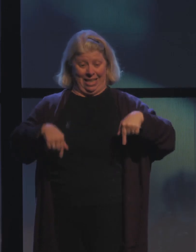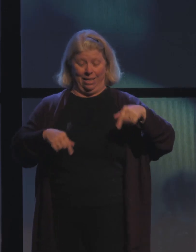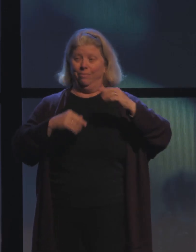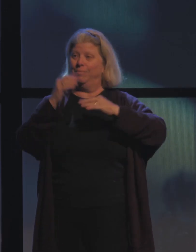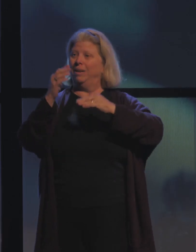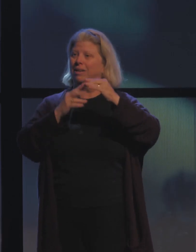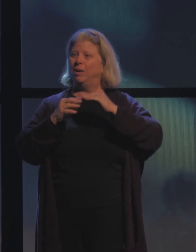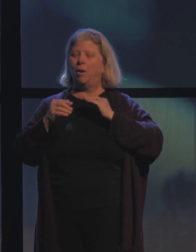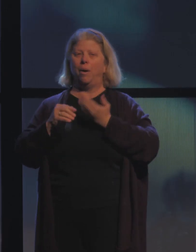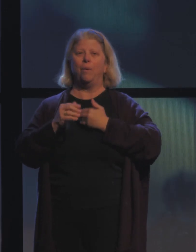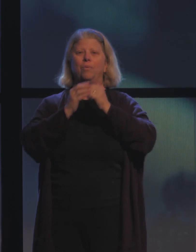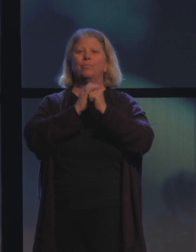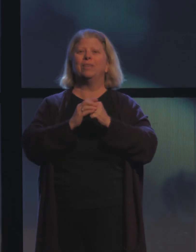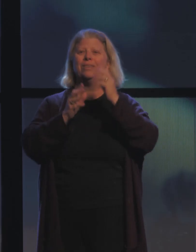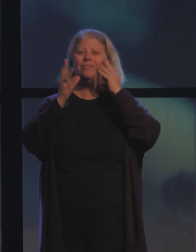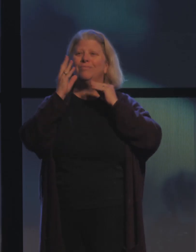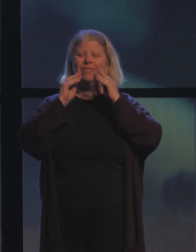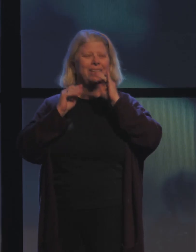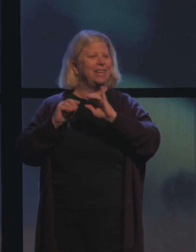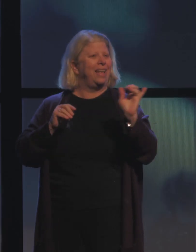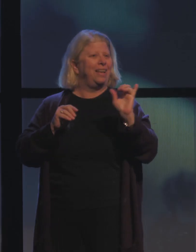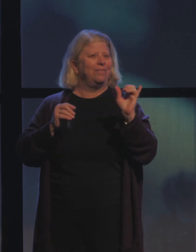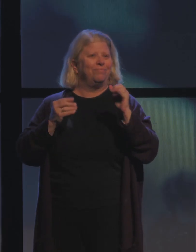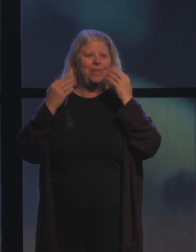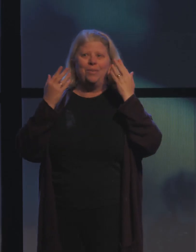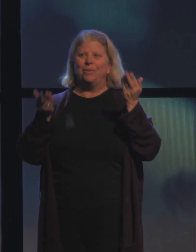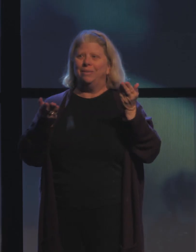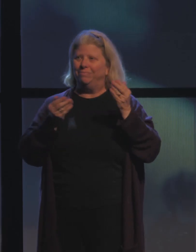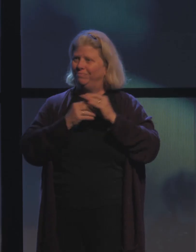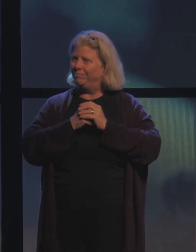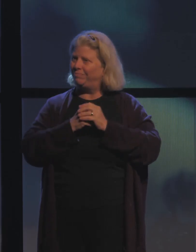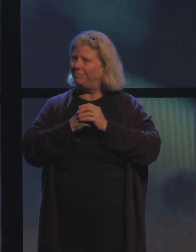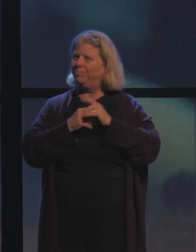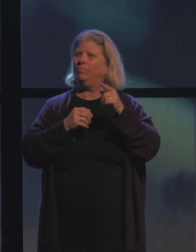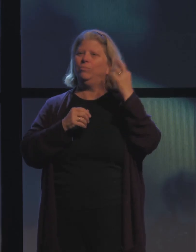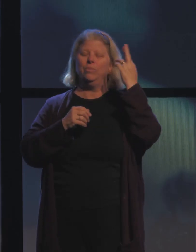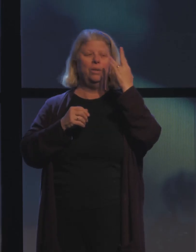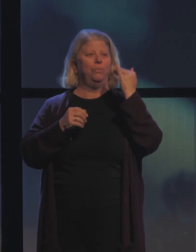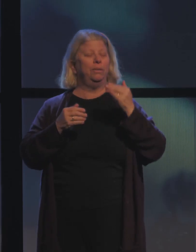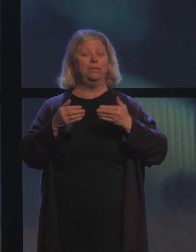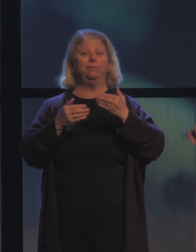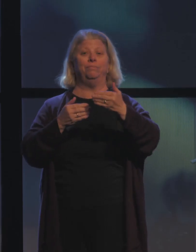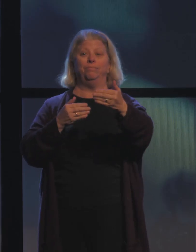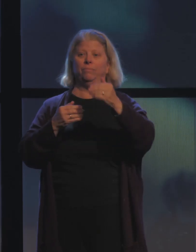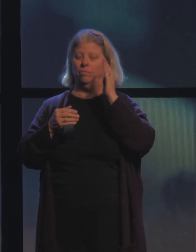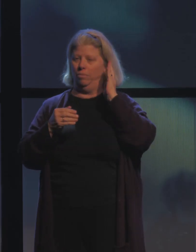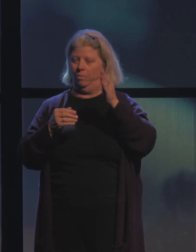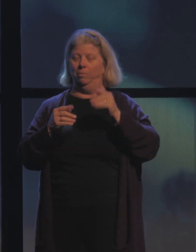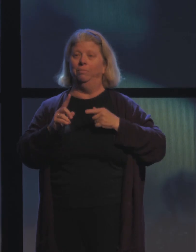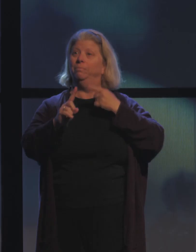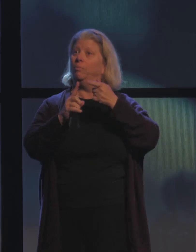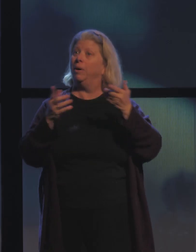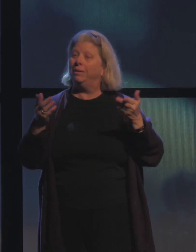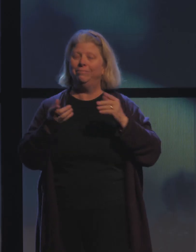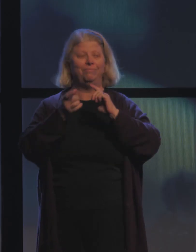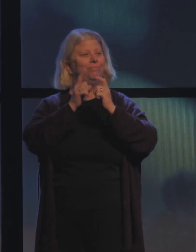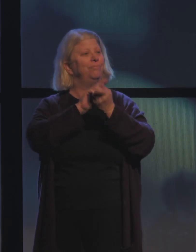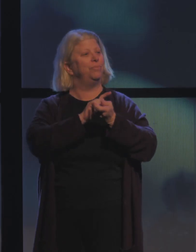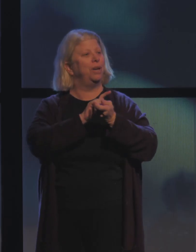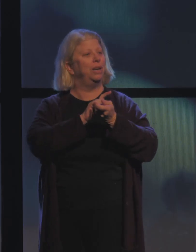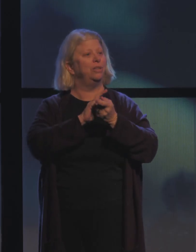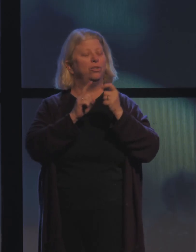building or what our worship experience is going to be like. And that is one reason why our next series is going to be on change, to